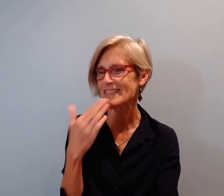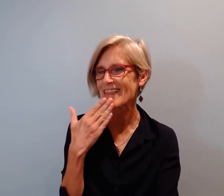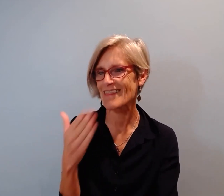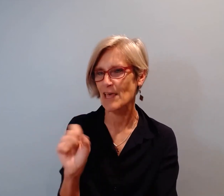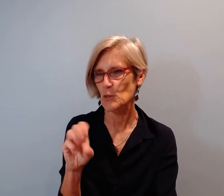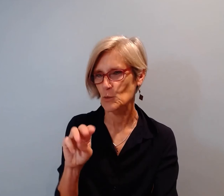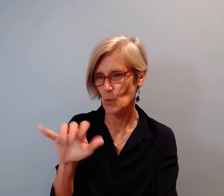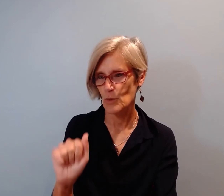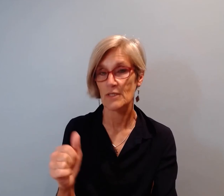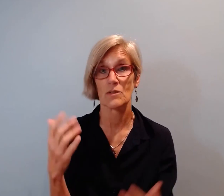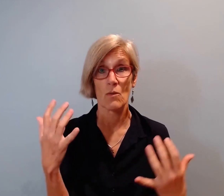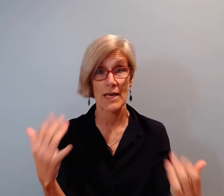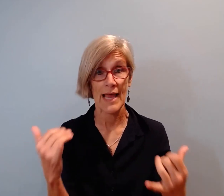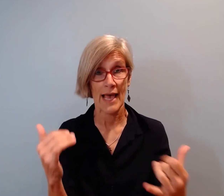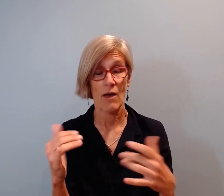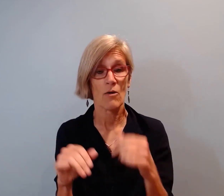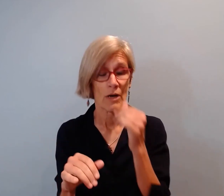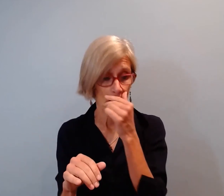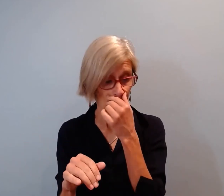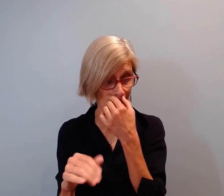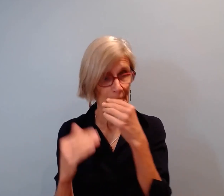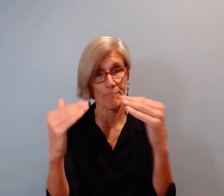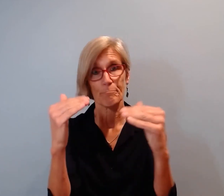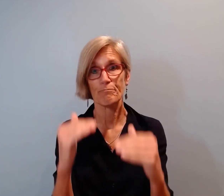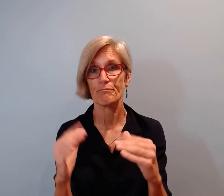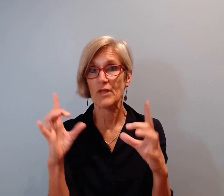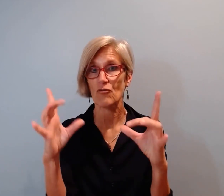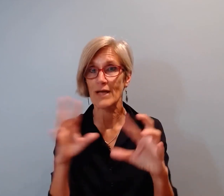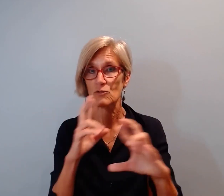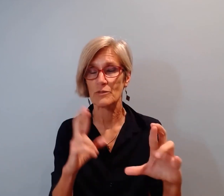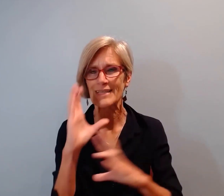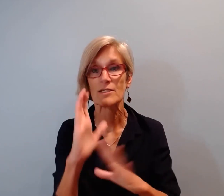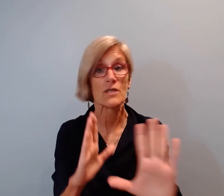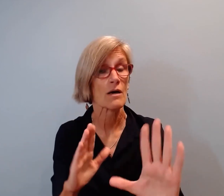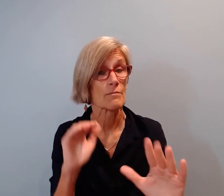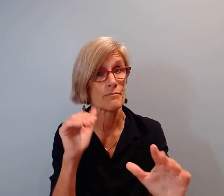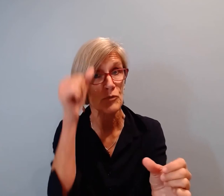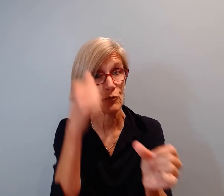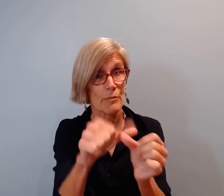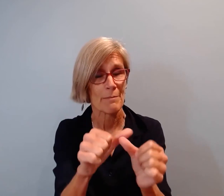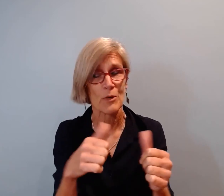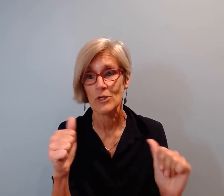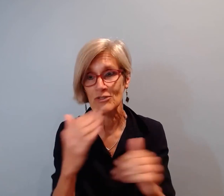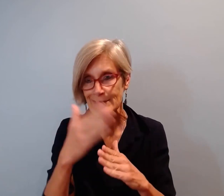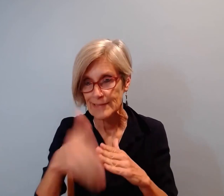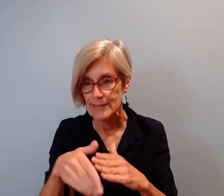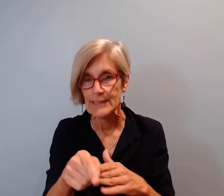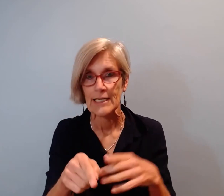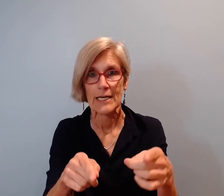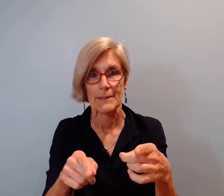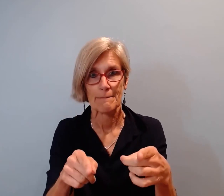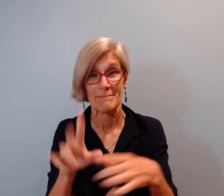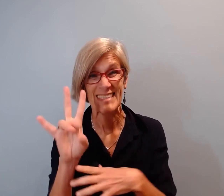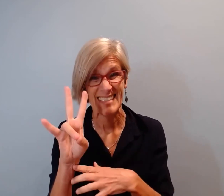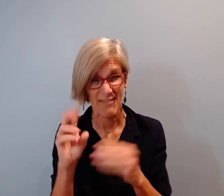that takes us into our crisis response speakers. Just a reminder, we are trying to get through 7